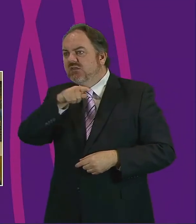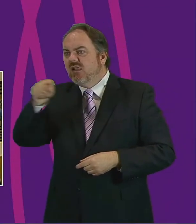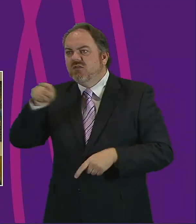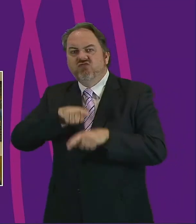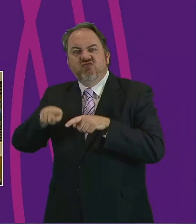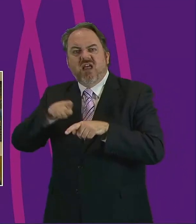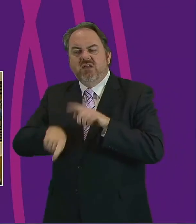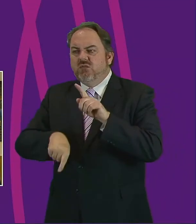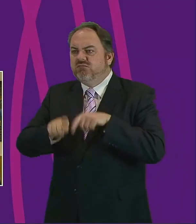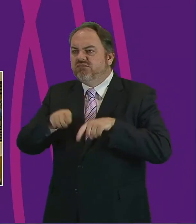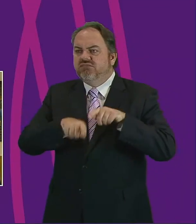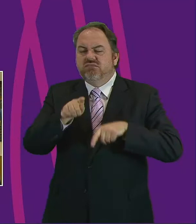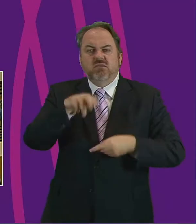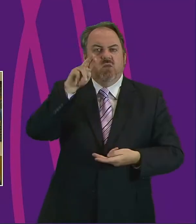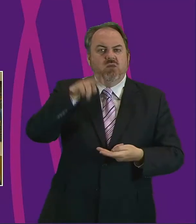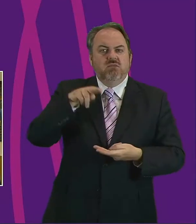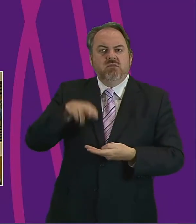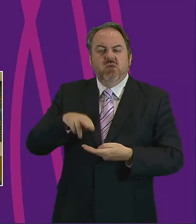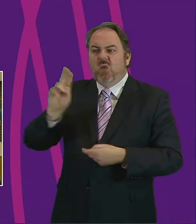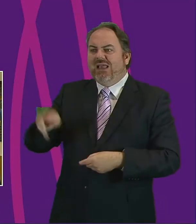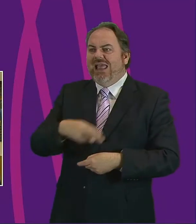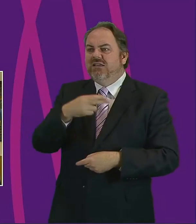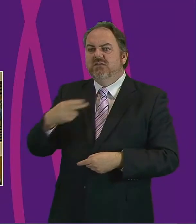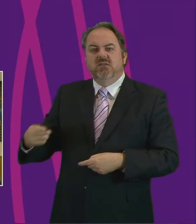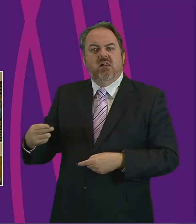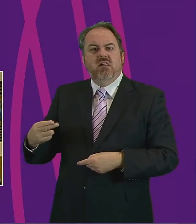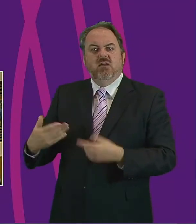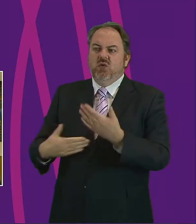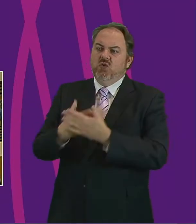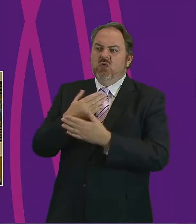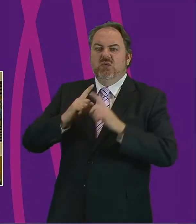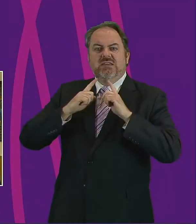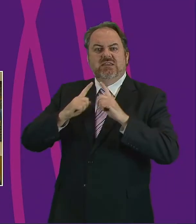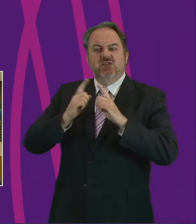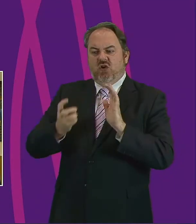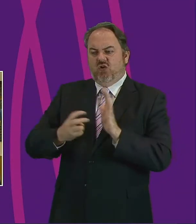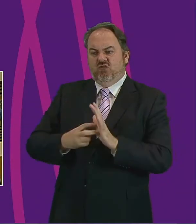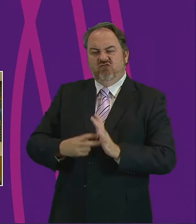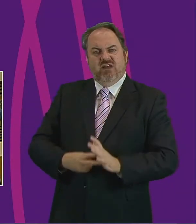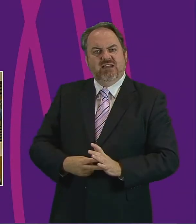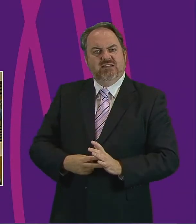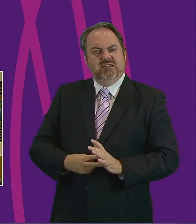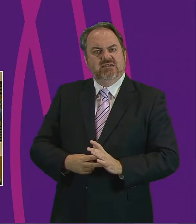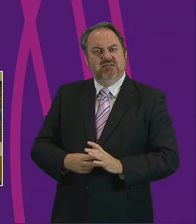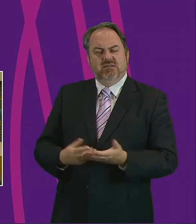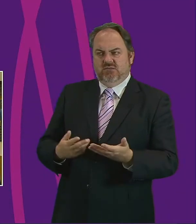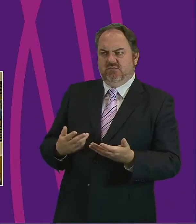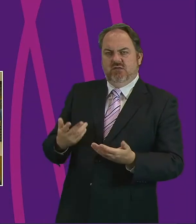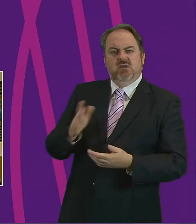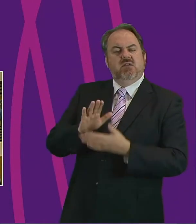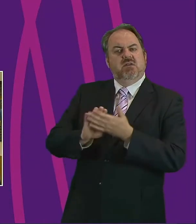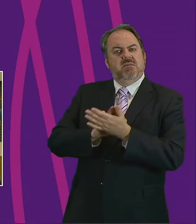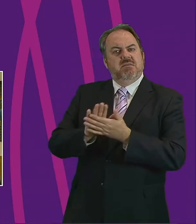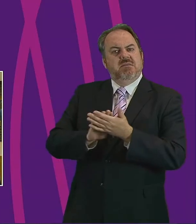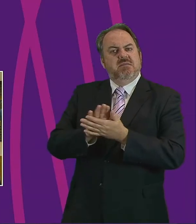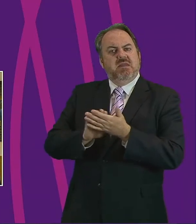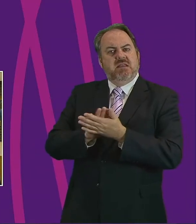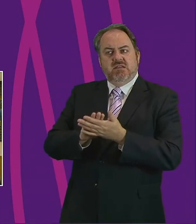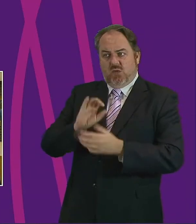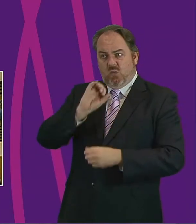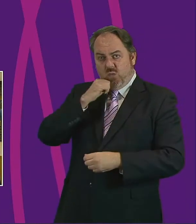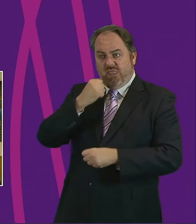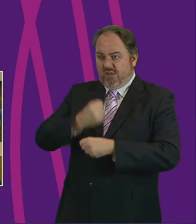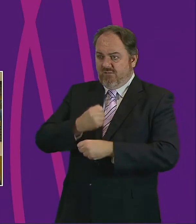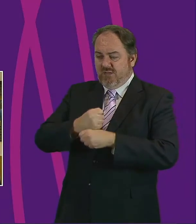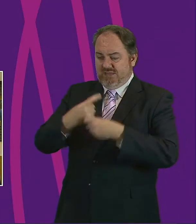reduce teacher numbers or cancel probationary teacher opportunities? And secondly, will the government state clearly